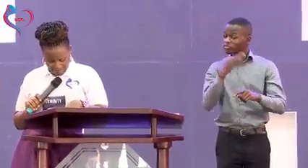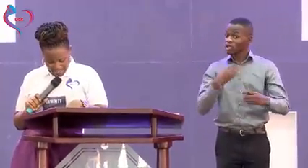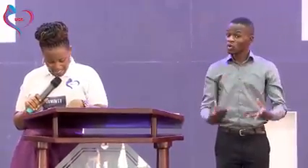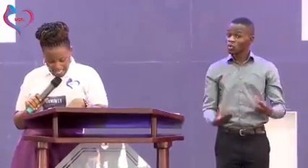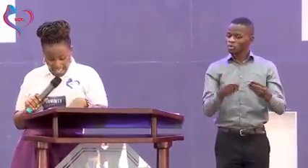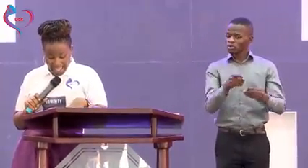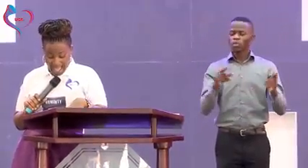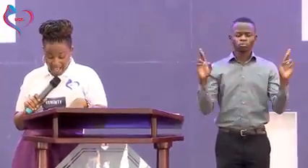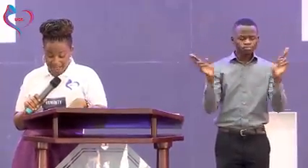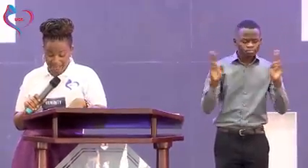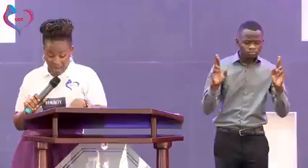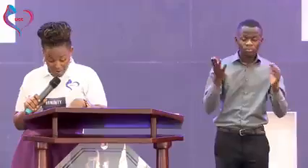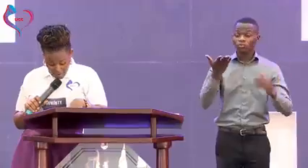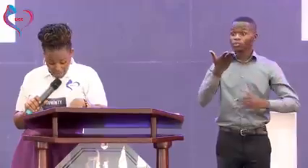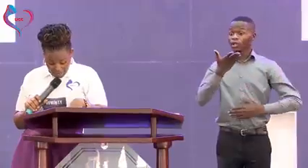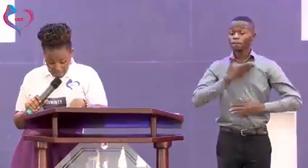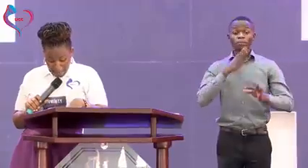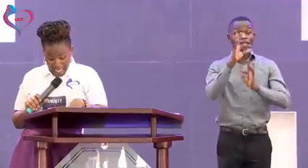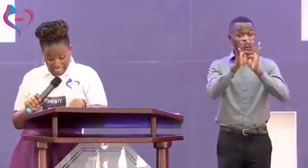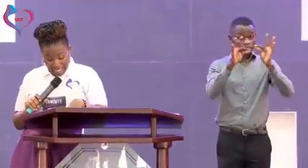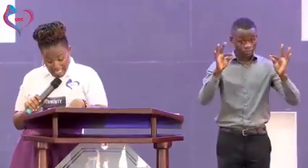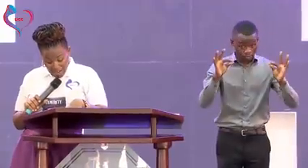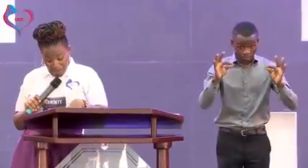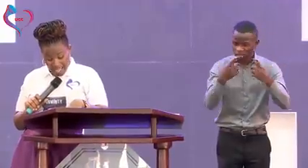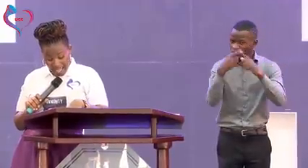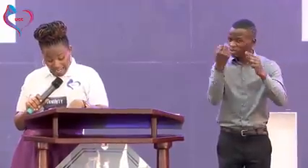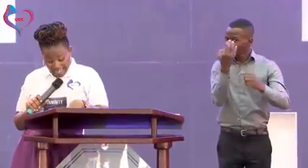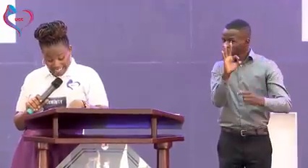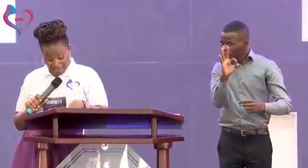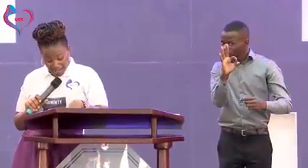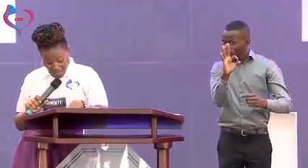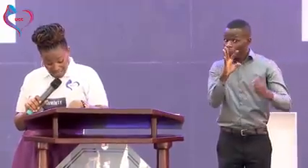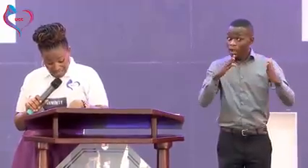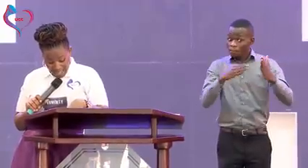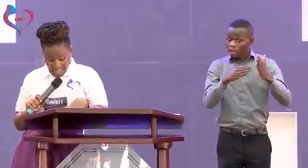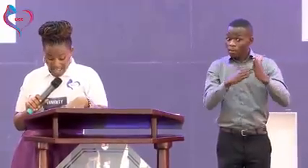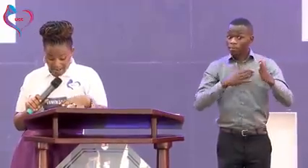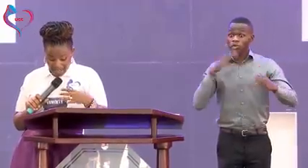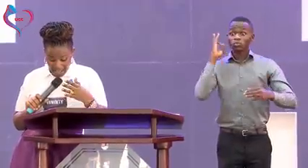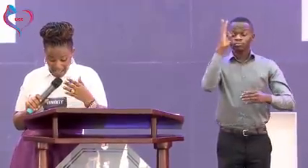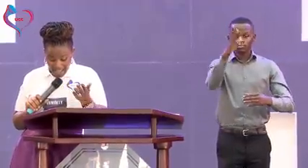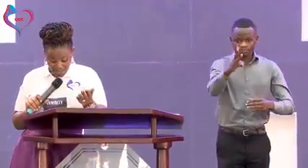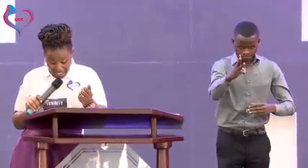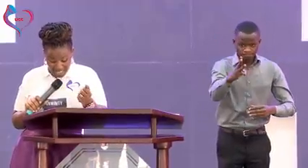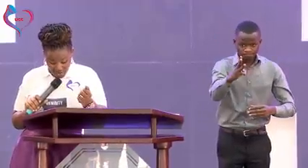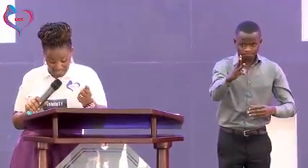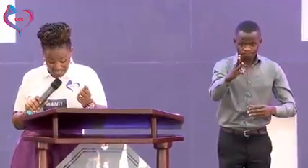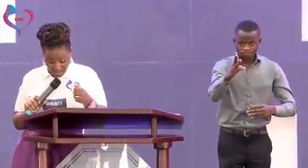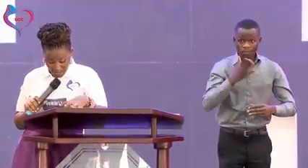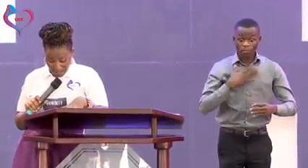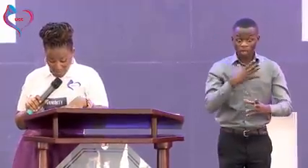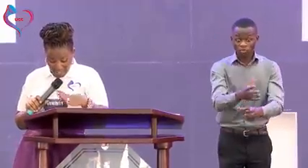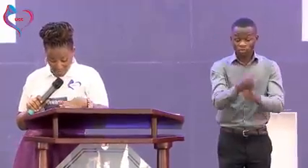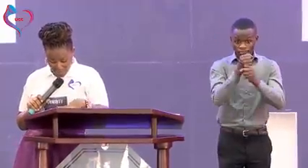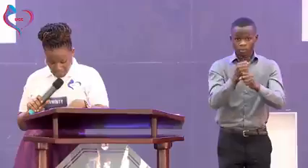this willingly, I have a reward. But if against my will I have been